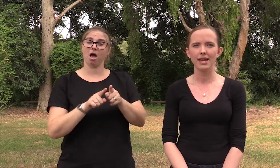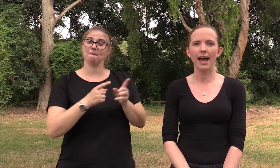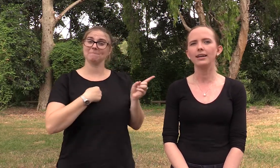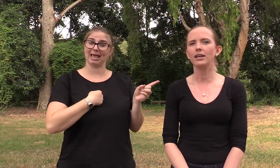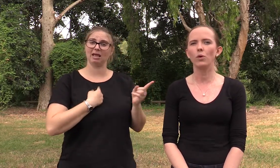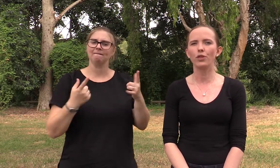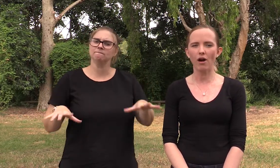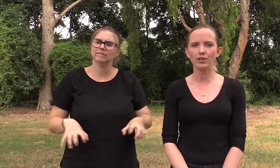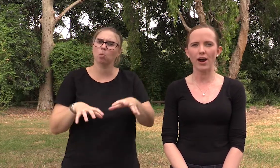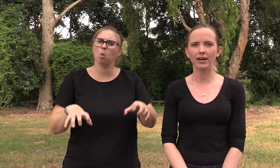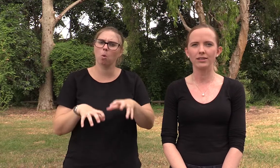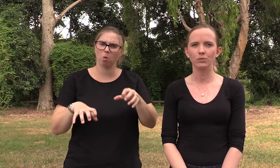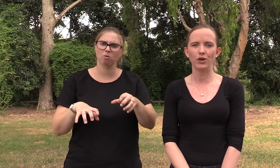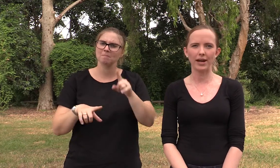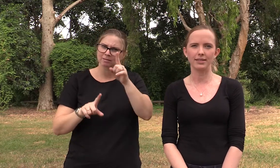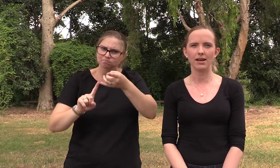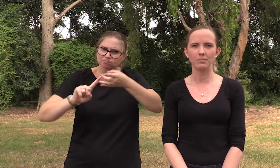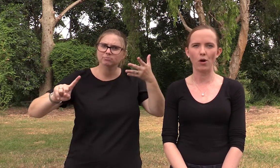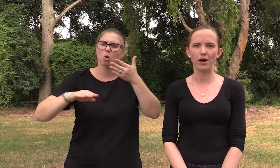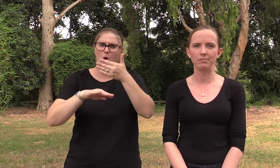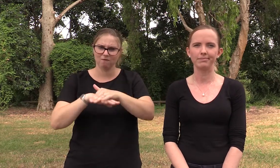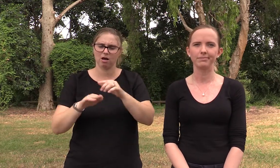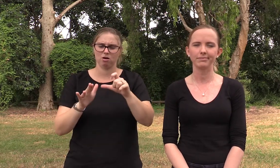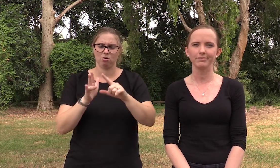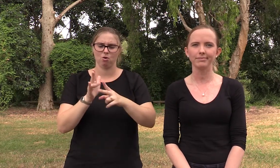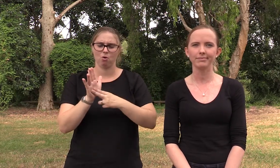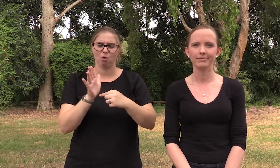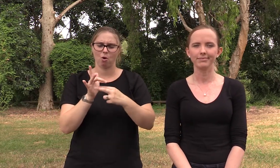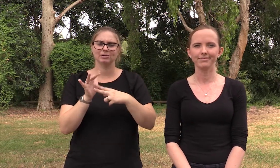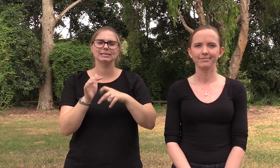muscles and get you on the right track with your exercise program.